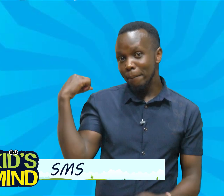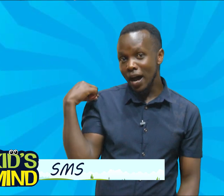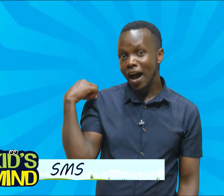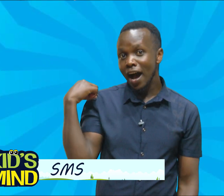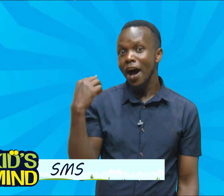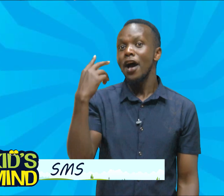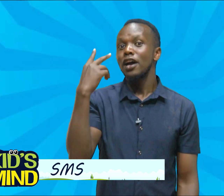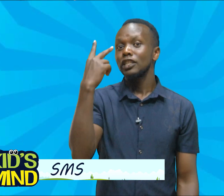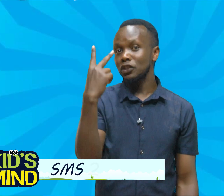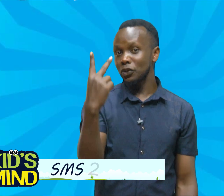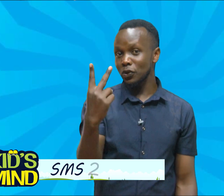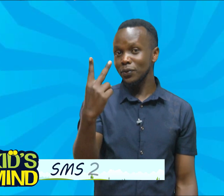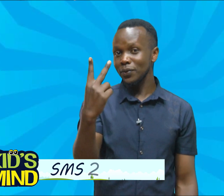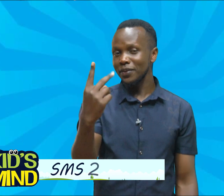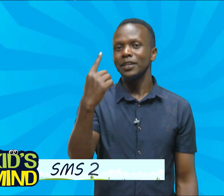number